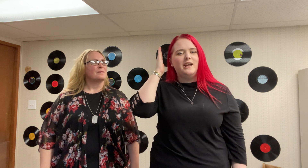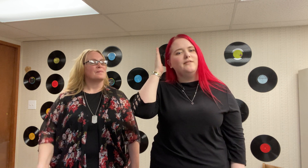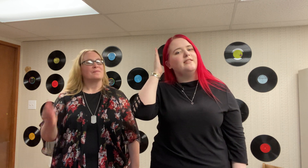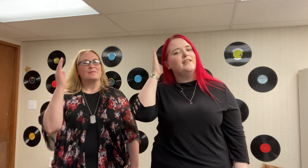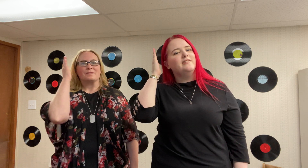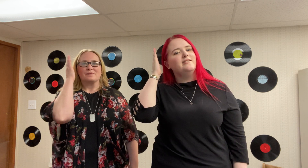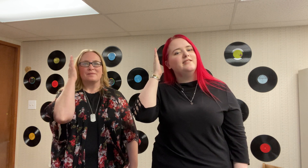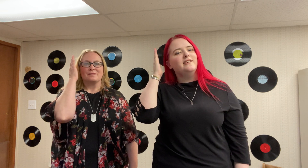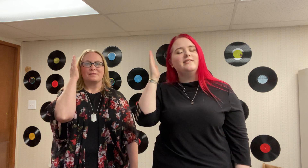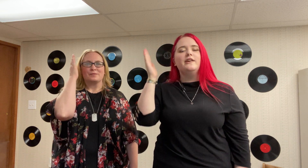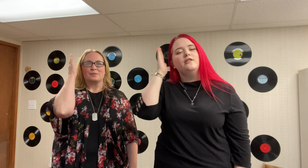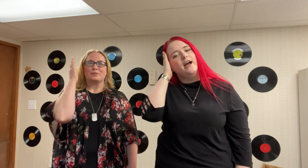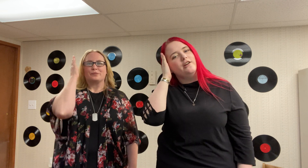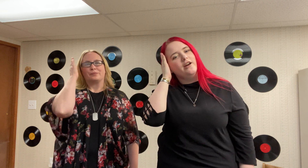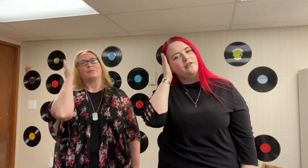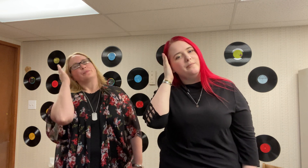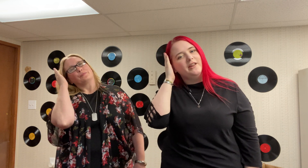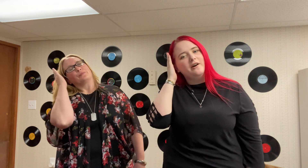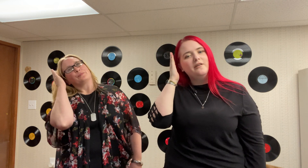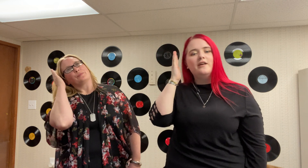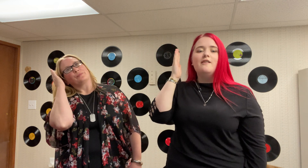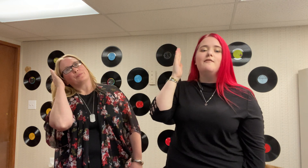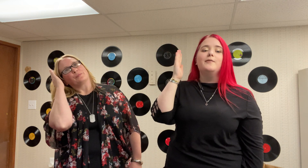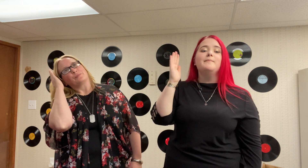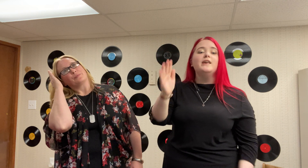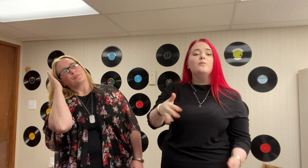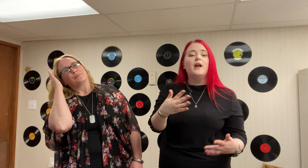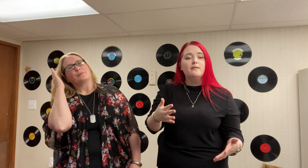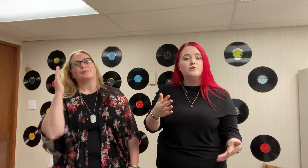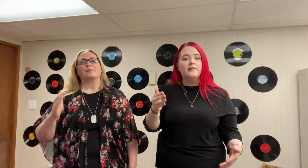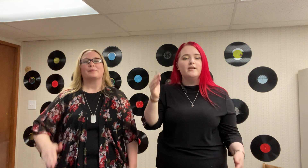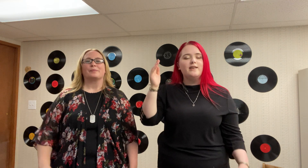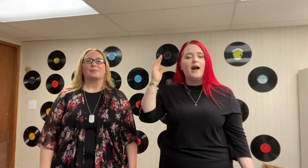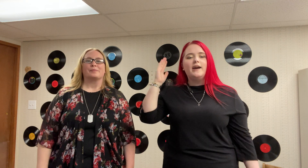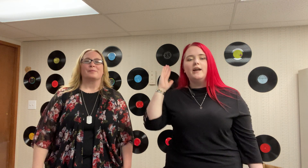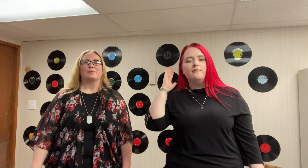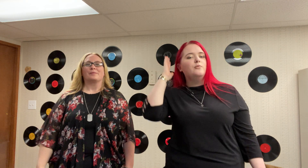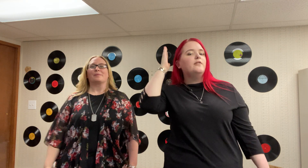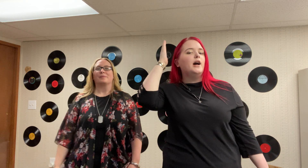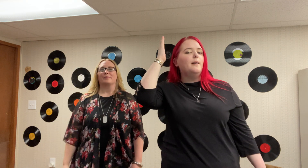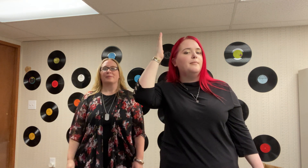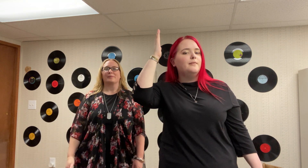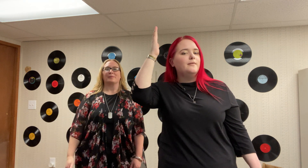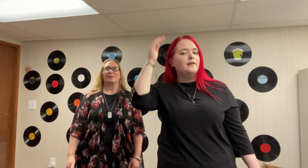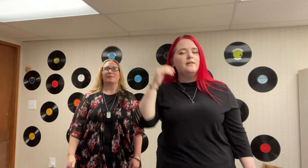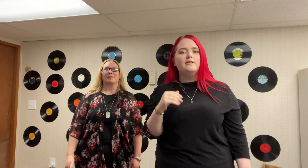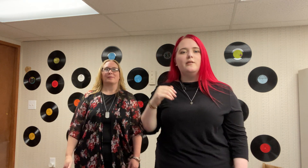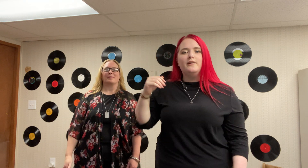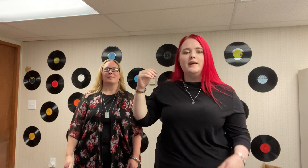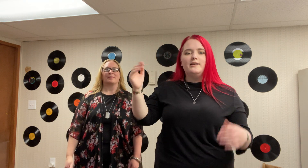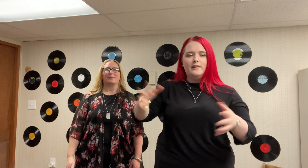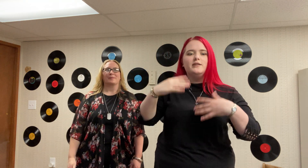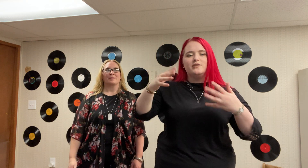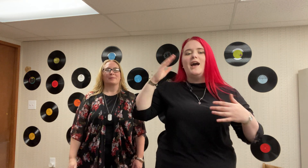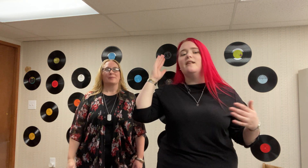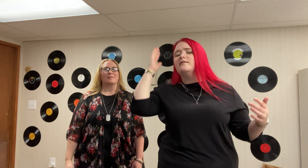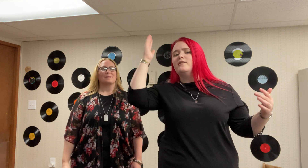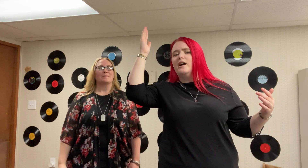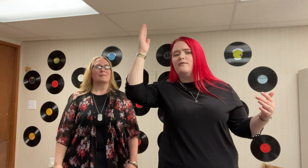like this. It's like you're lying your head on a pillow. For me, when I'm doing this, I kind of move it up. So it just adds to kind of the